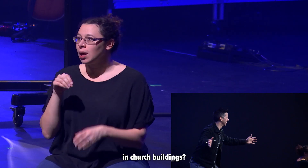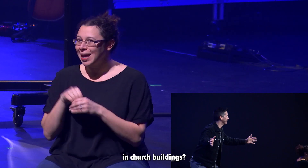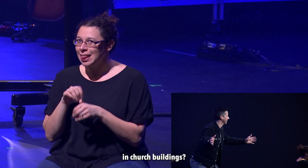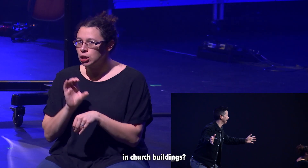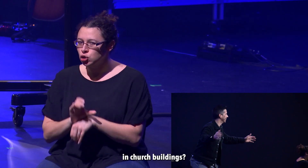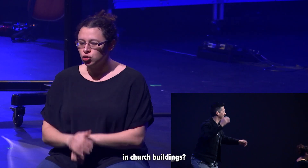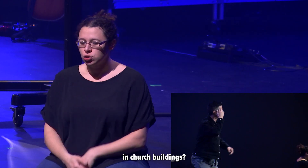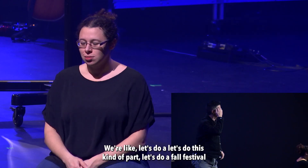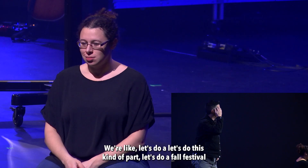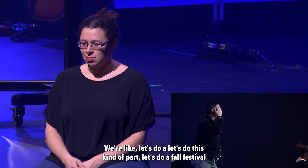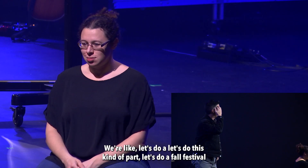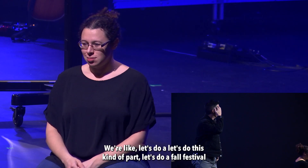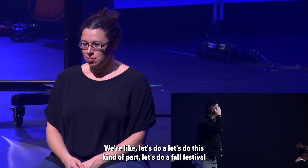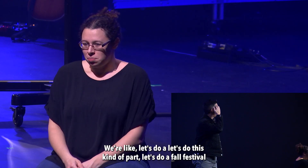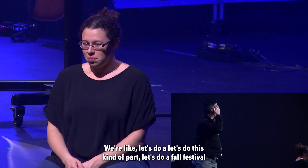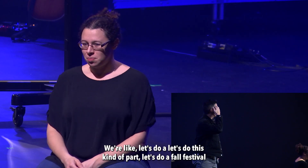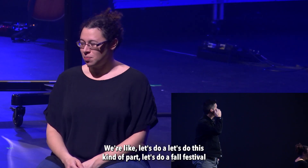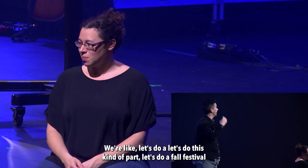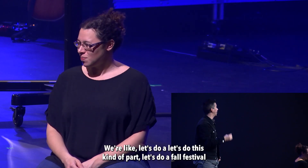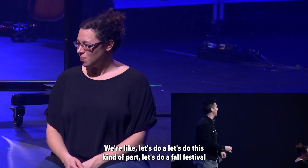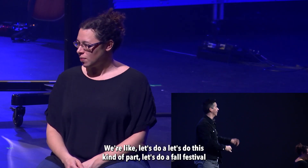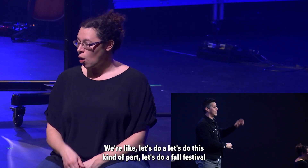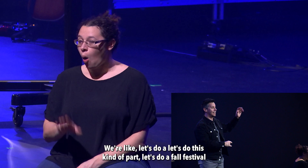buildings. We're like,